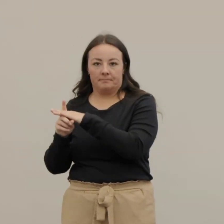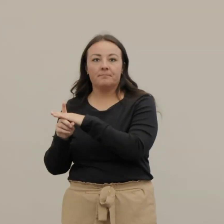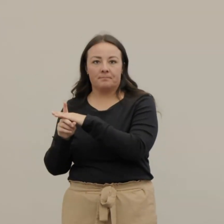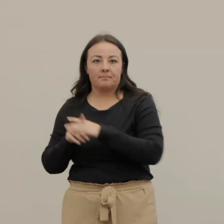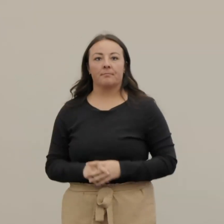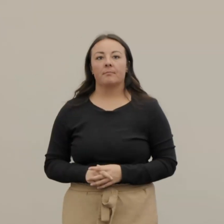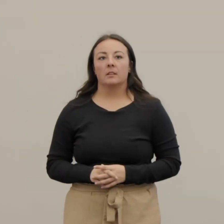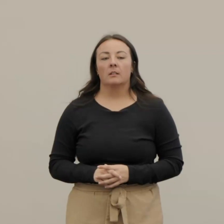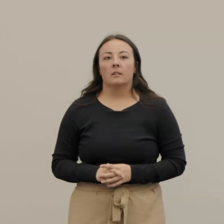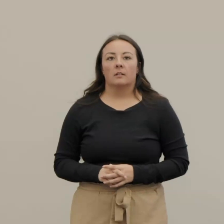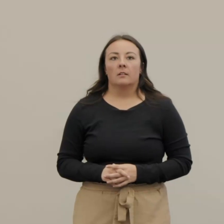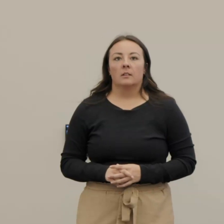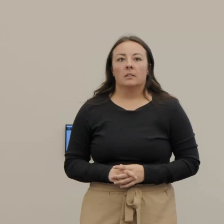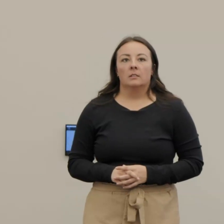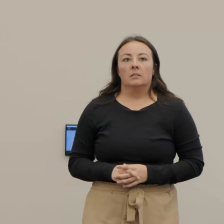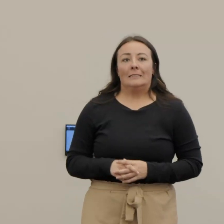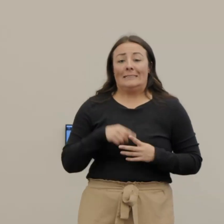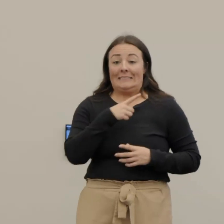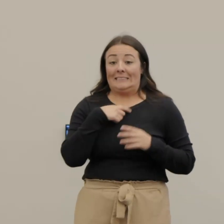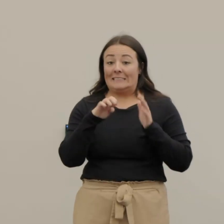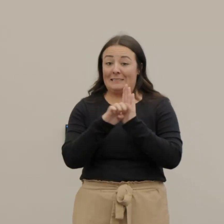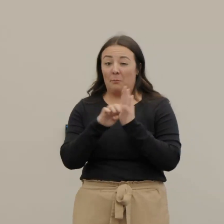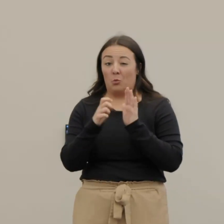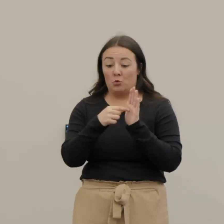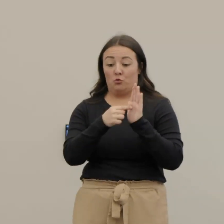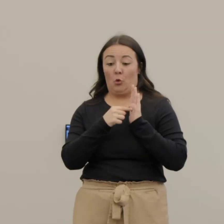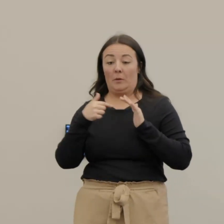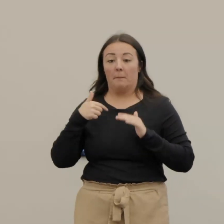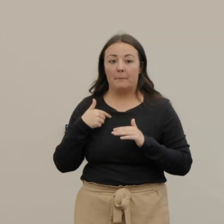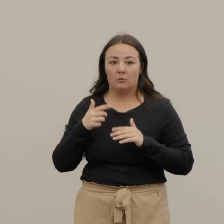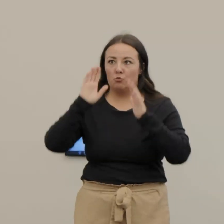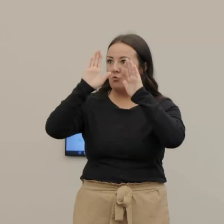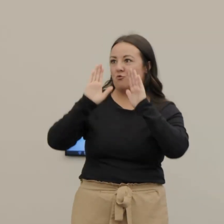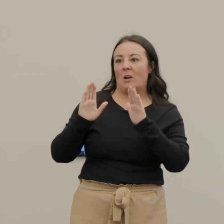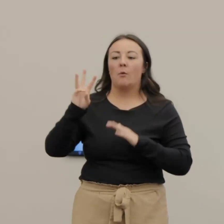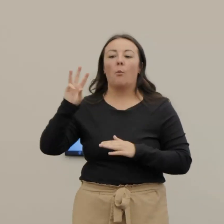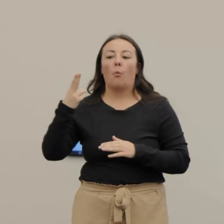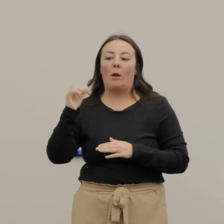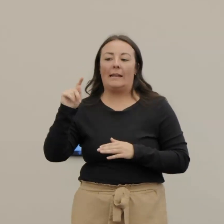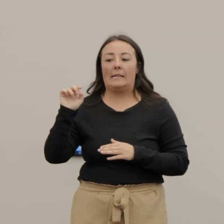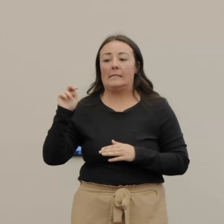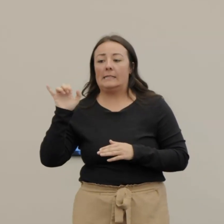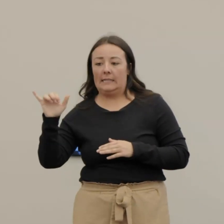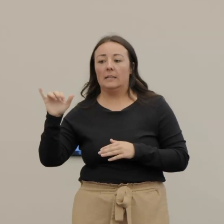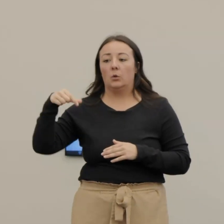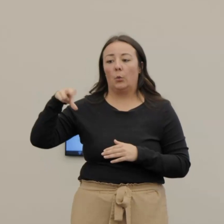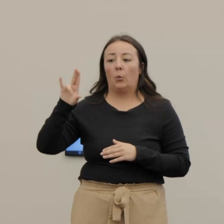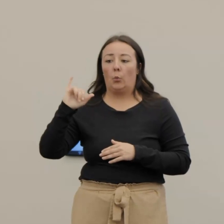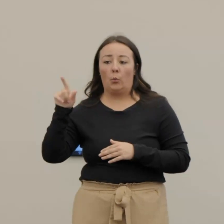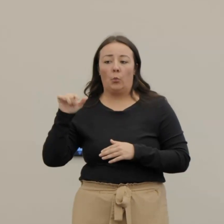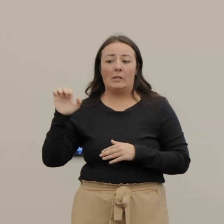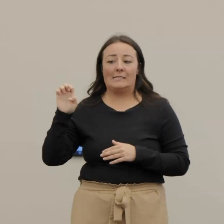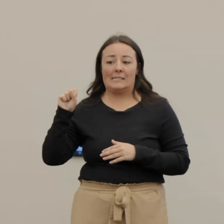So this example was first shown to me by the great Whitney Quisenberry, who is good friends with